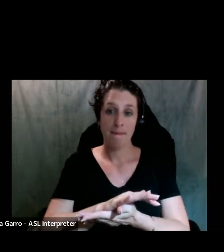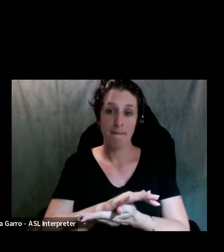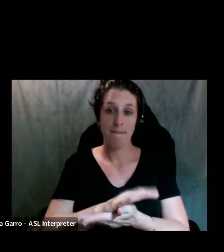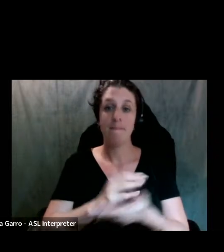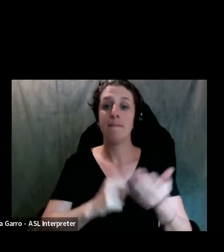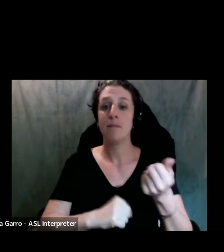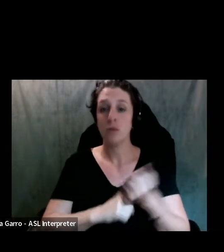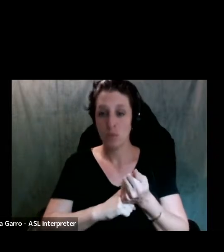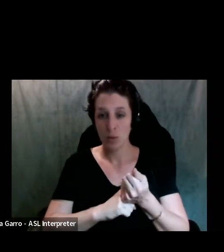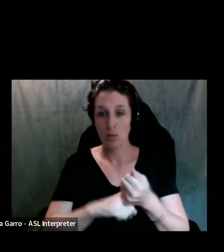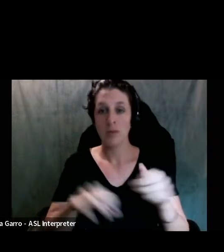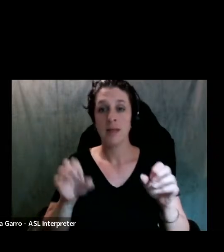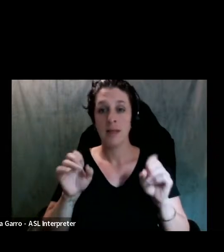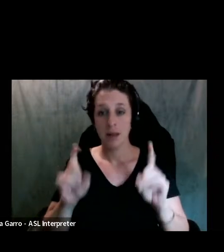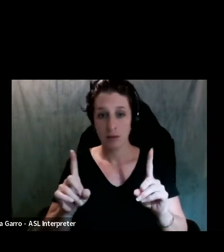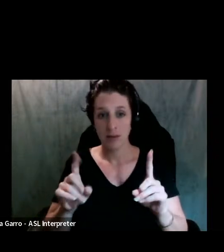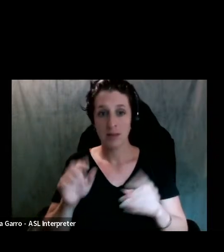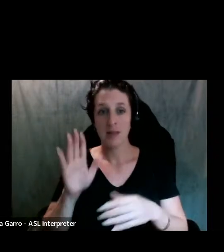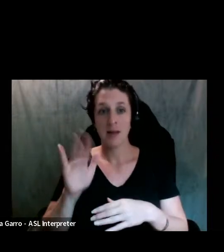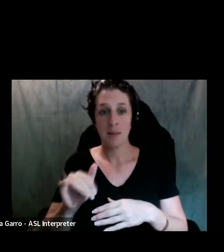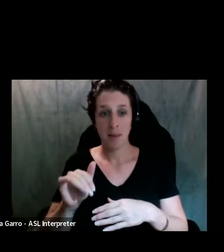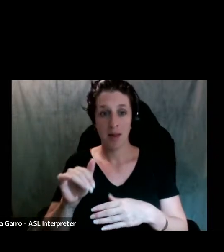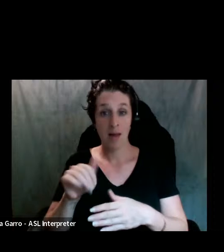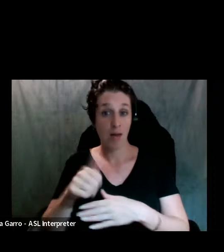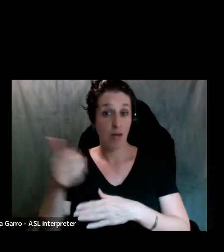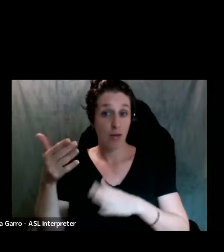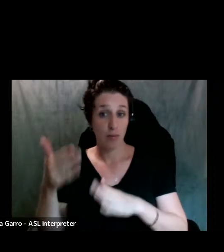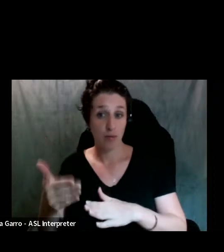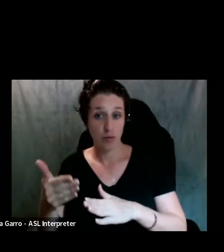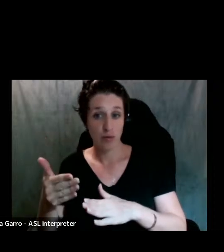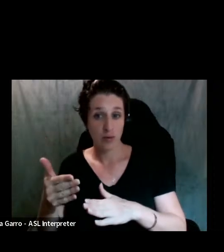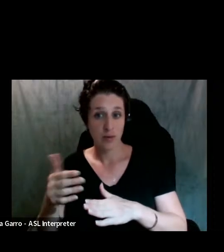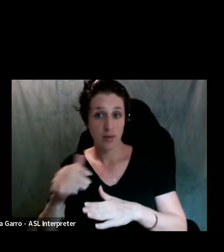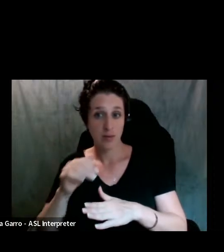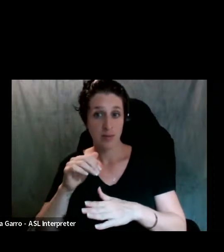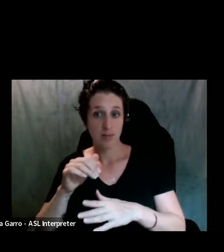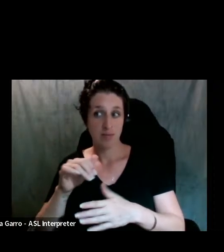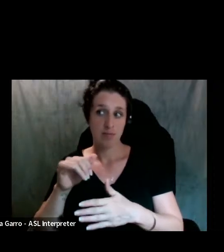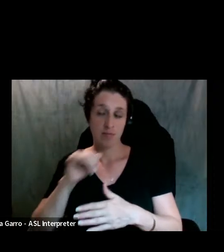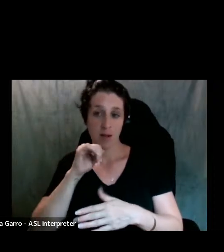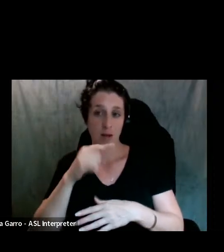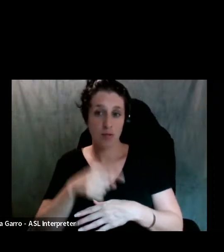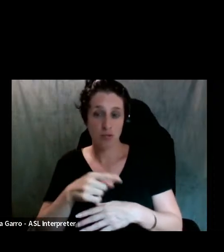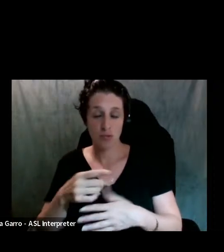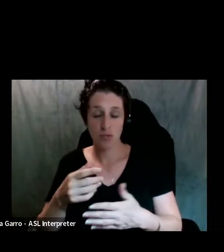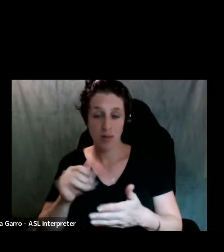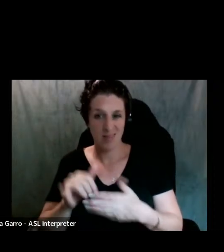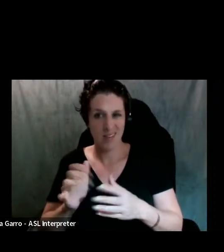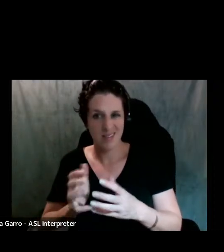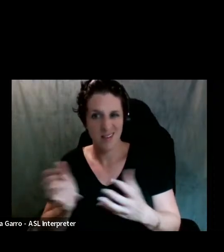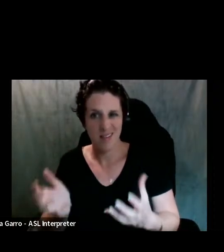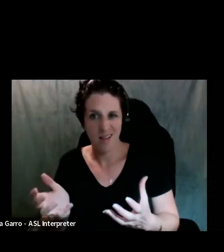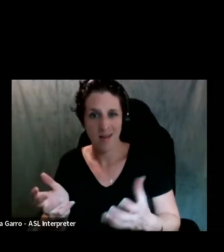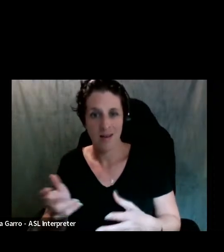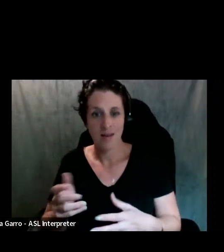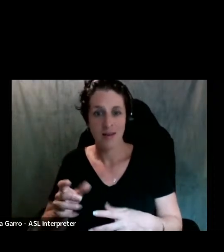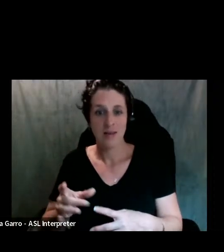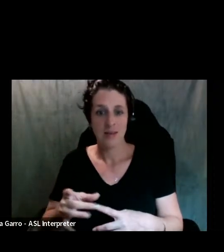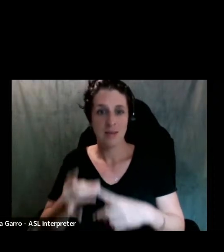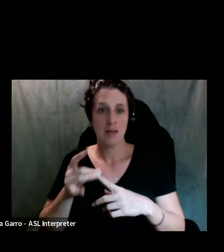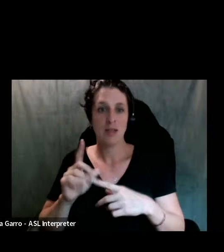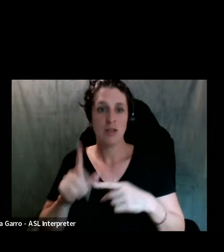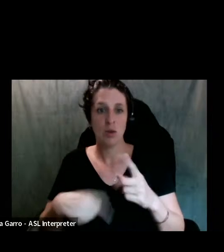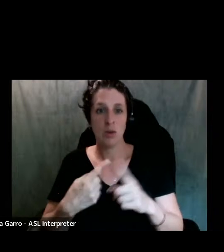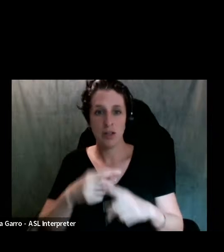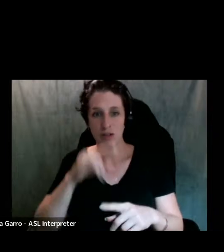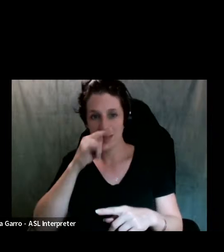supported and educated by someone else other than yourself, you know, and that's a lot. And especially when your kids are going